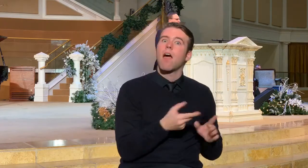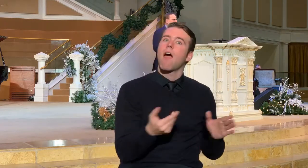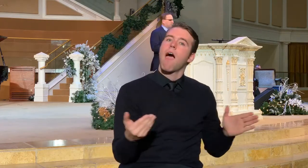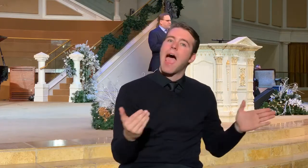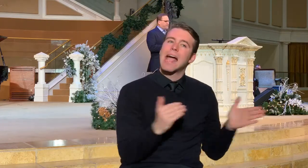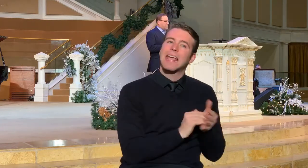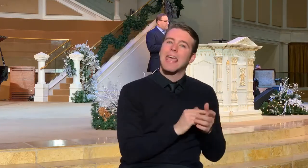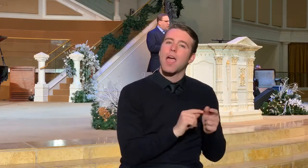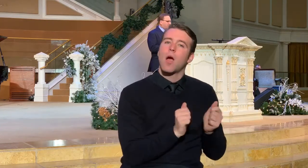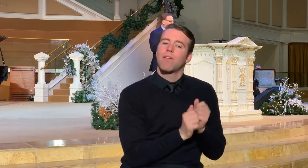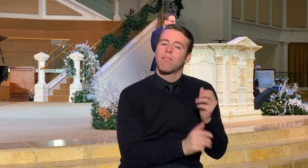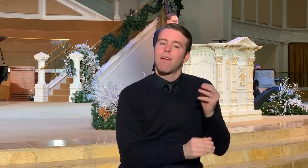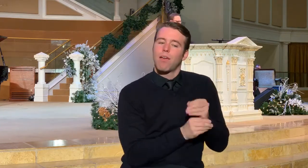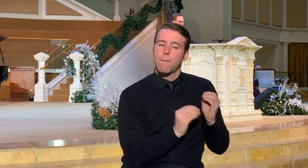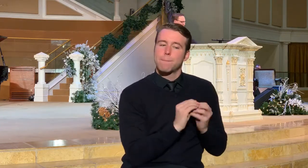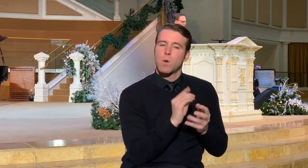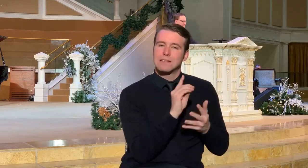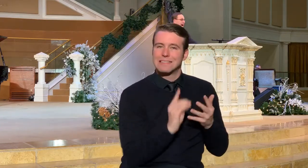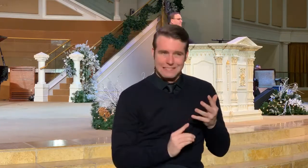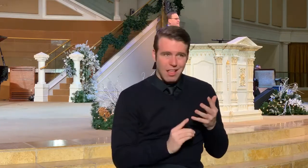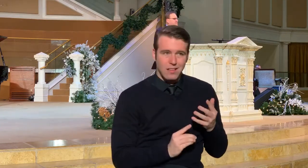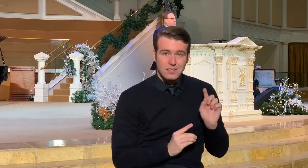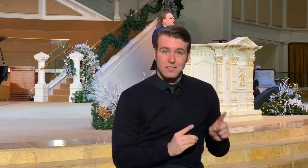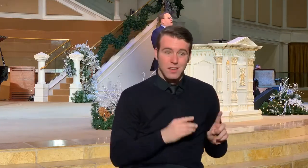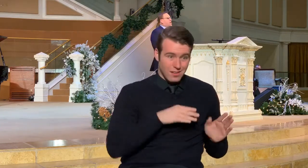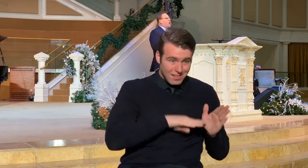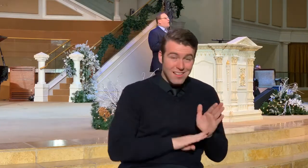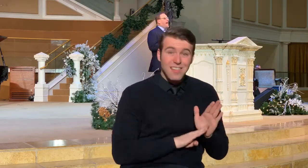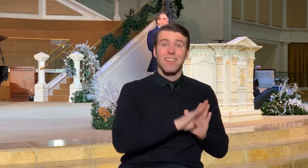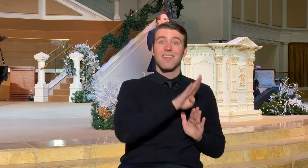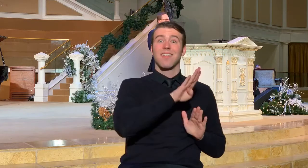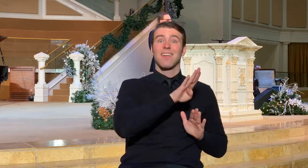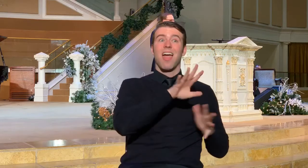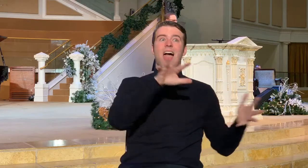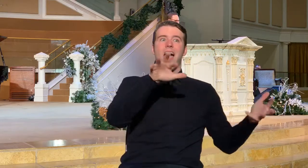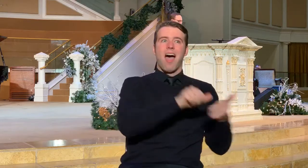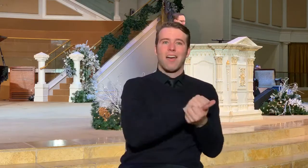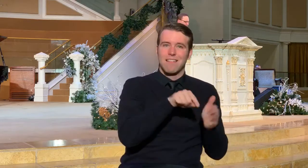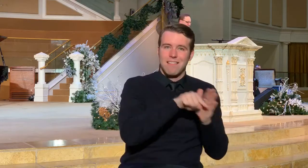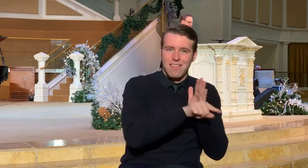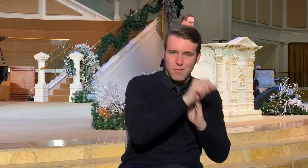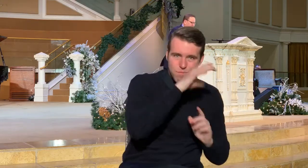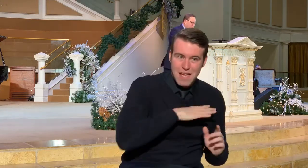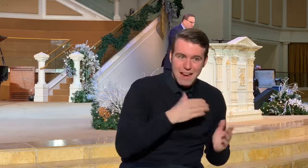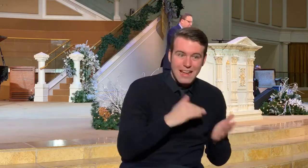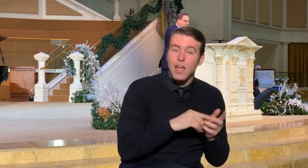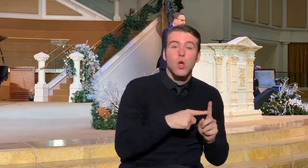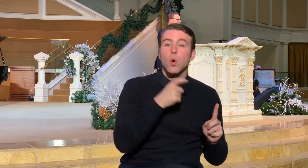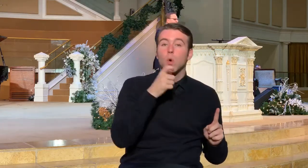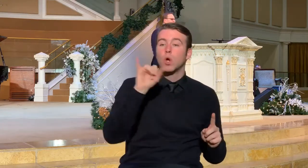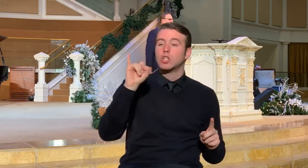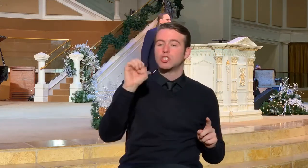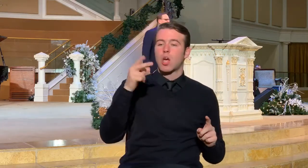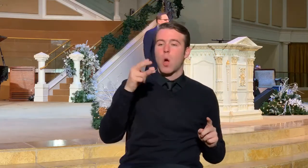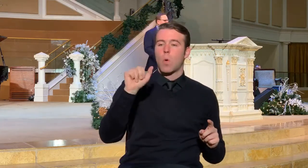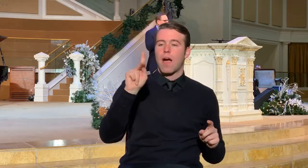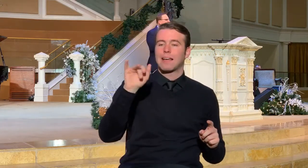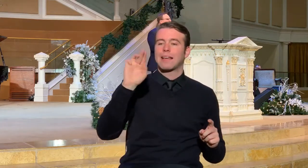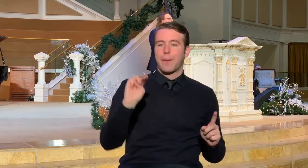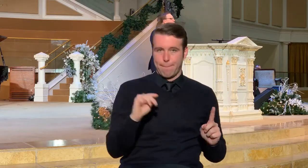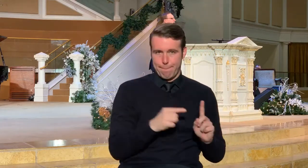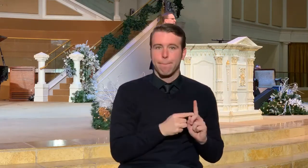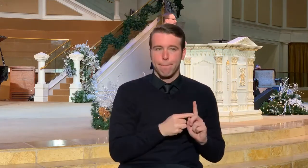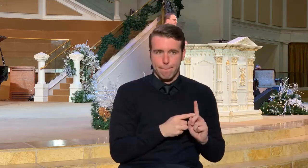and tells us a few more details about this one we know as Jehoiakim. Verse number 7 said that